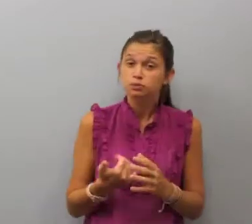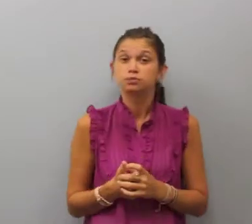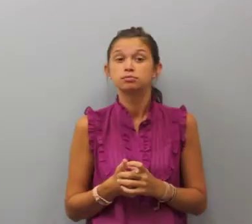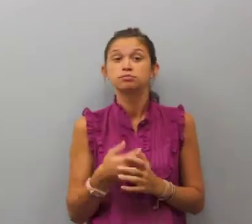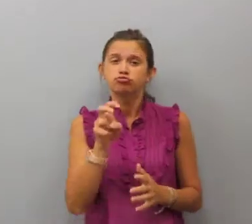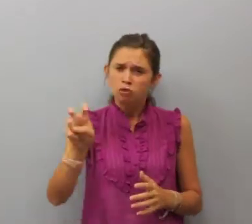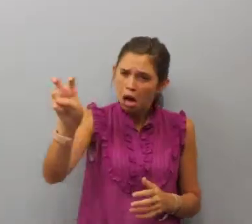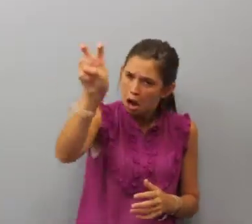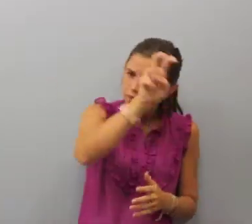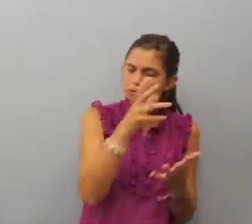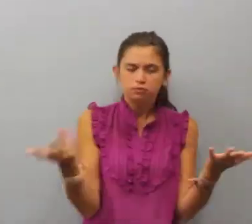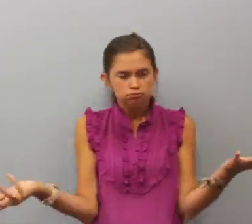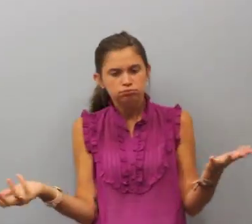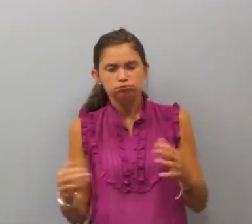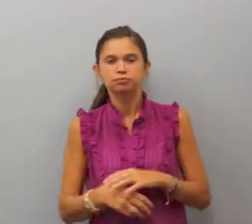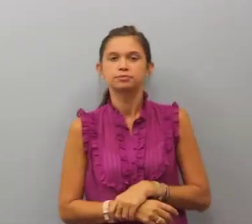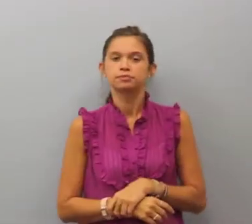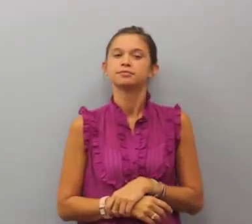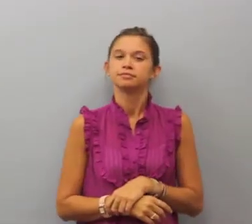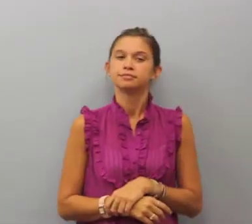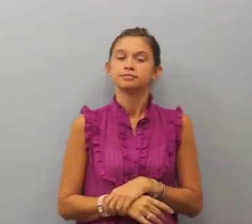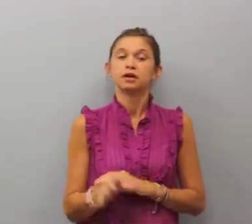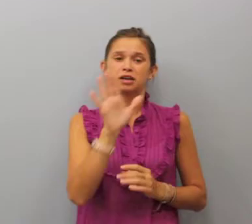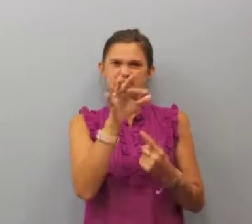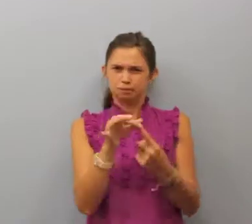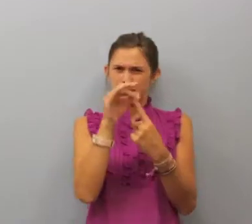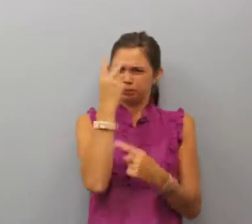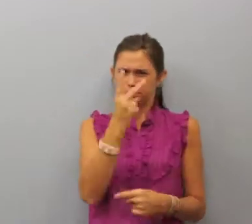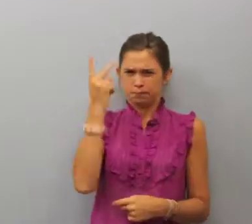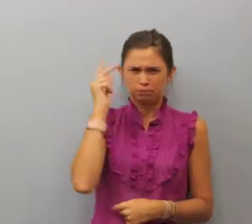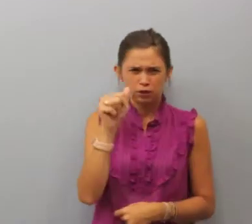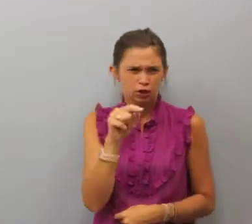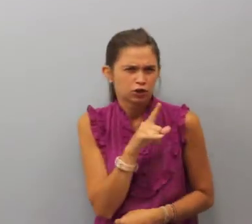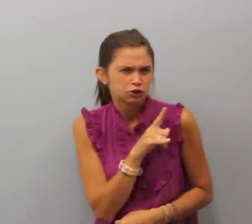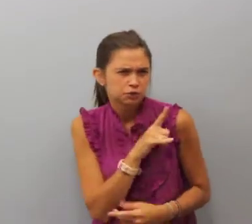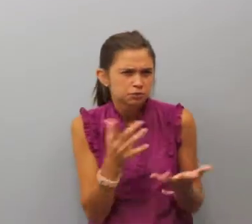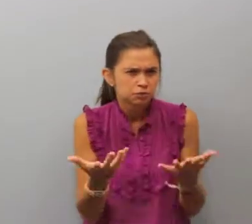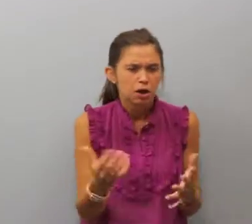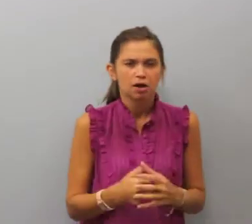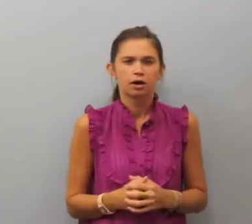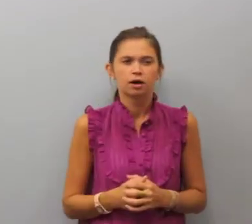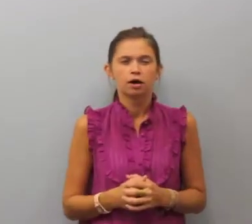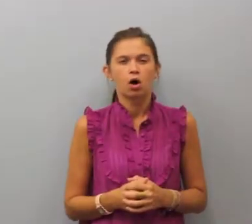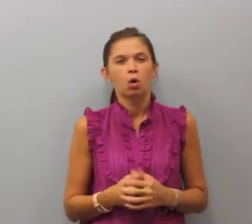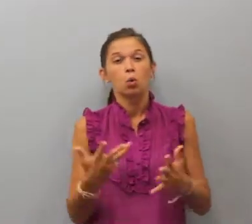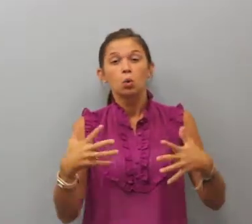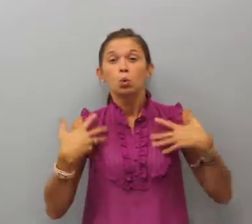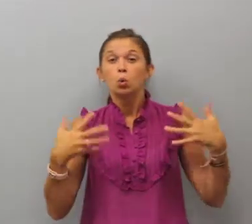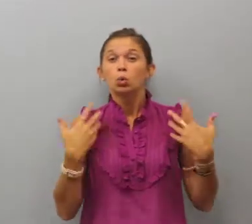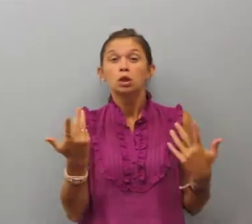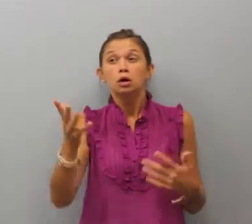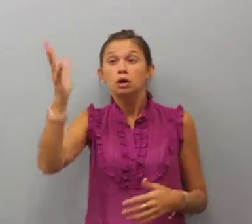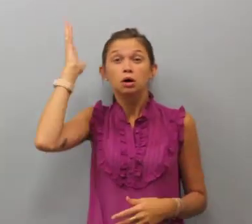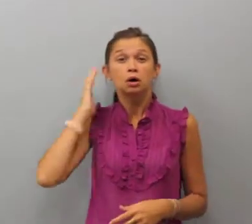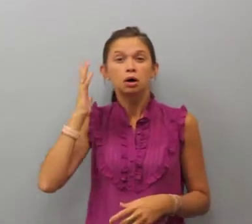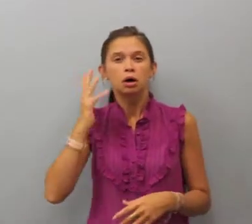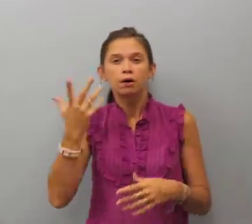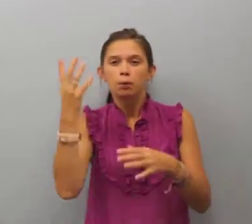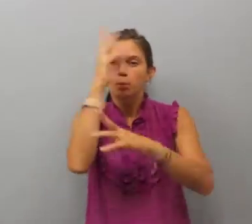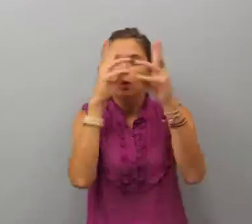he paints, too, and likes to travel. A special memory of his is